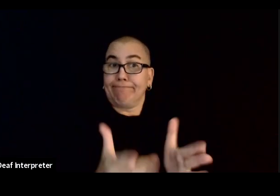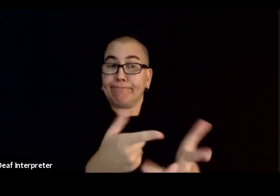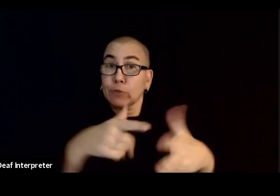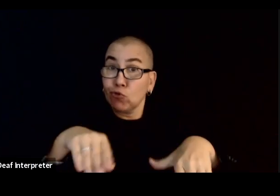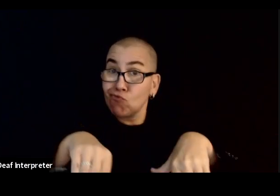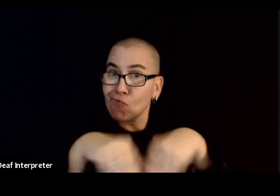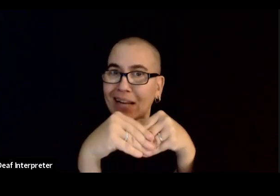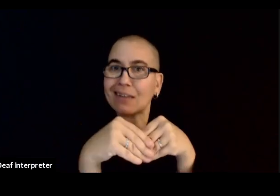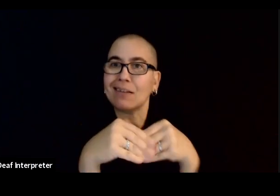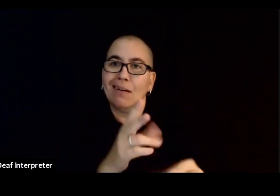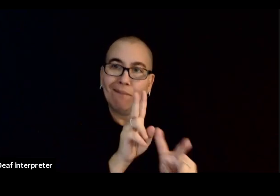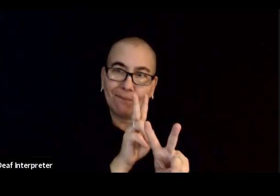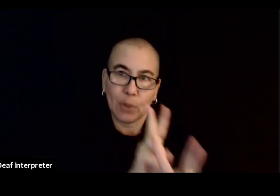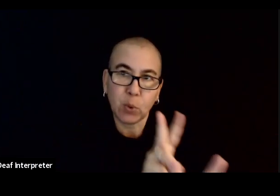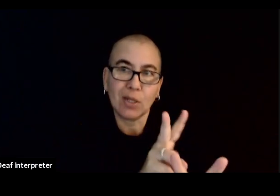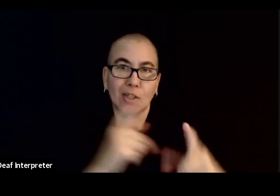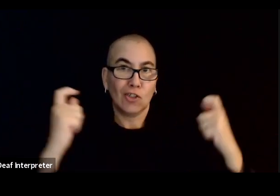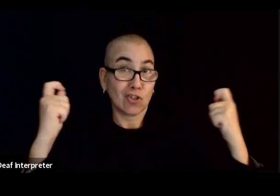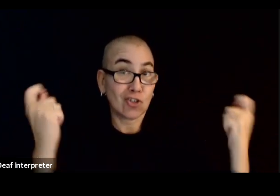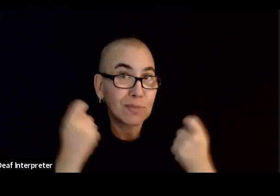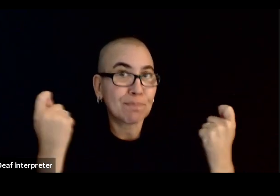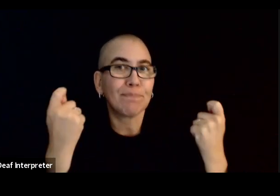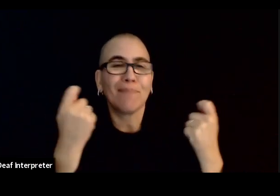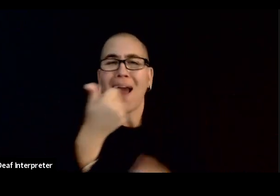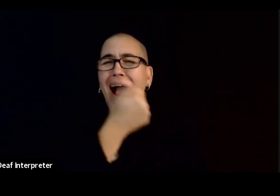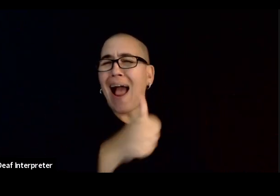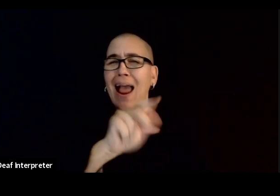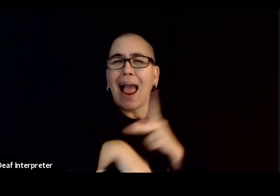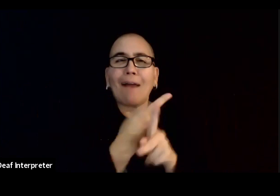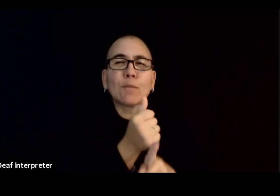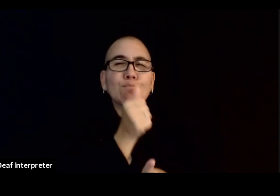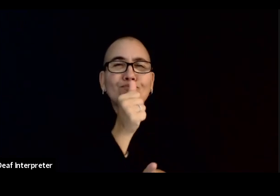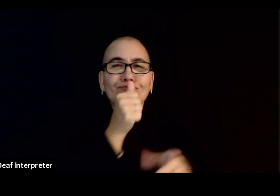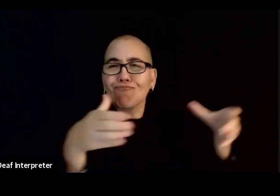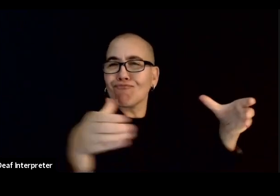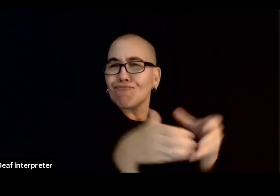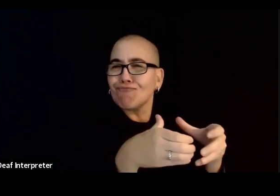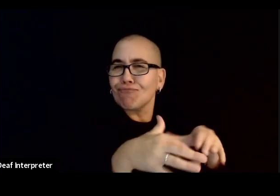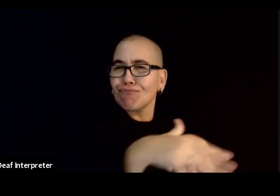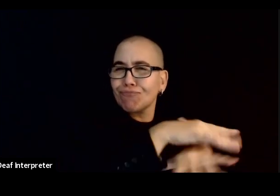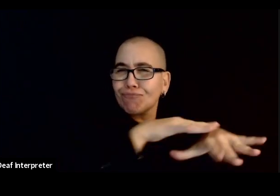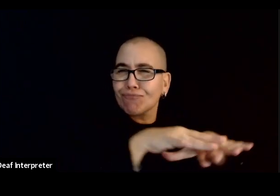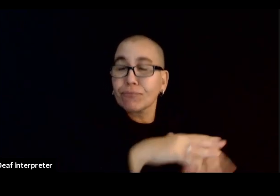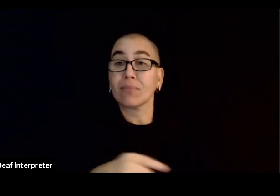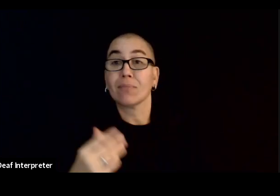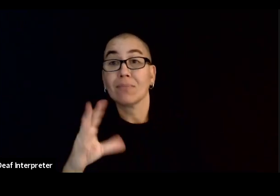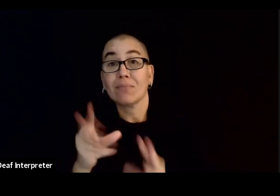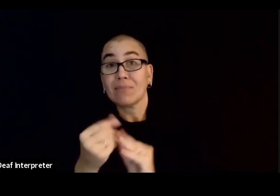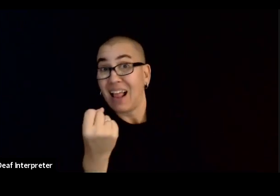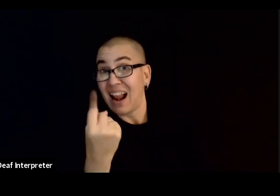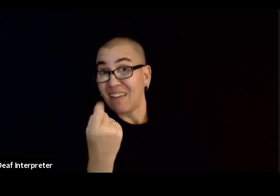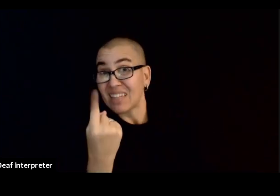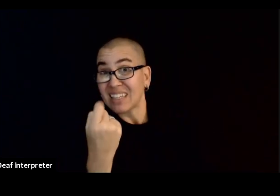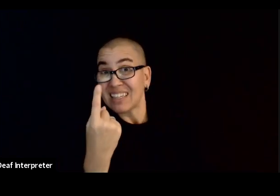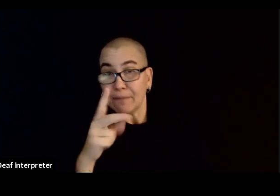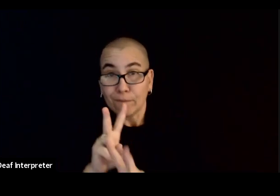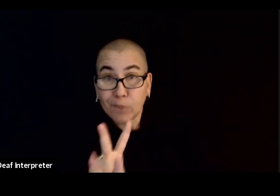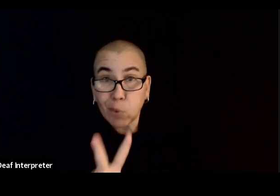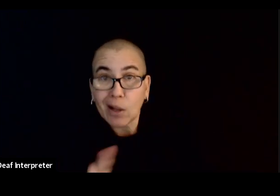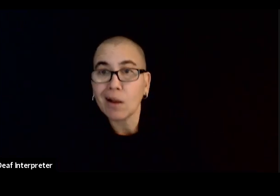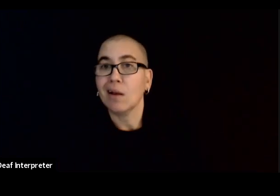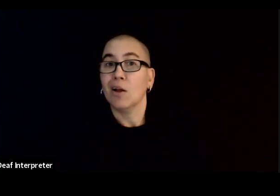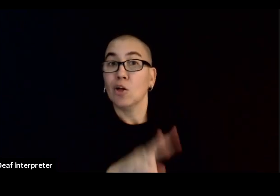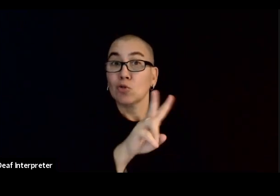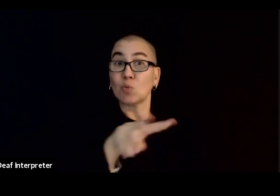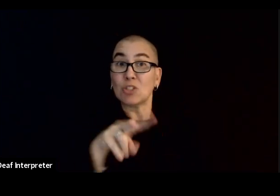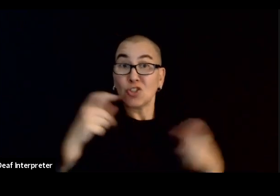weddings, 11 with funerals, 22 with gyms, and 62 with other social settings. One event can